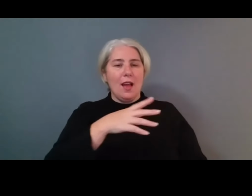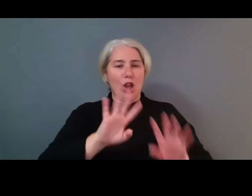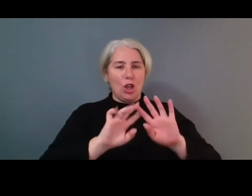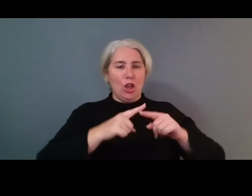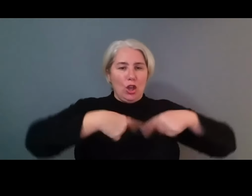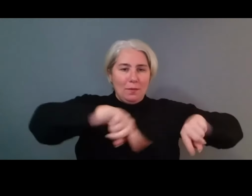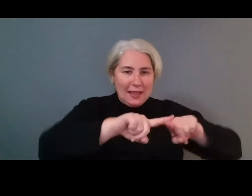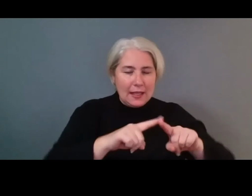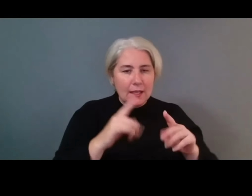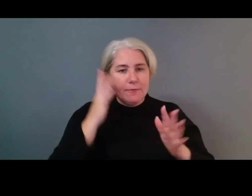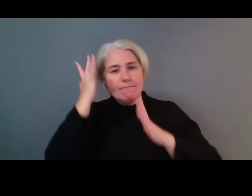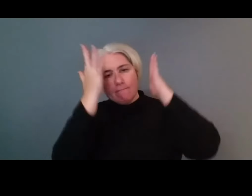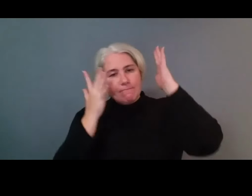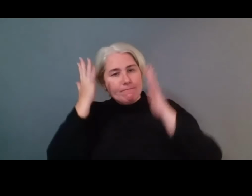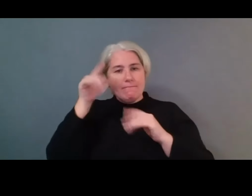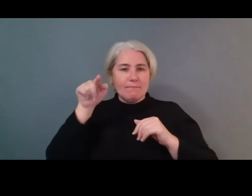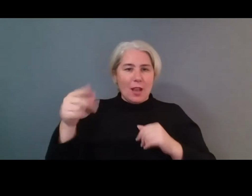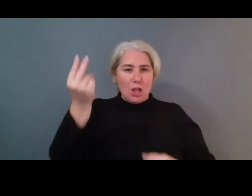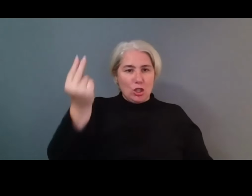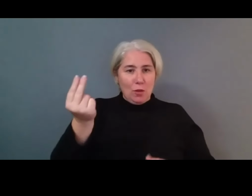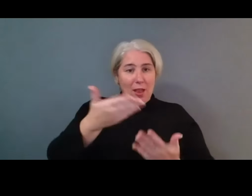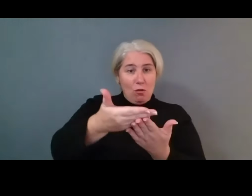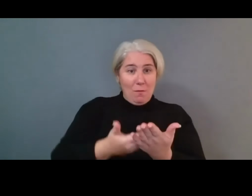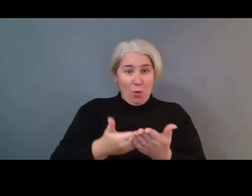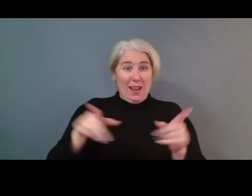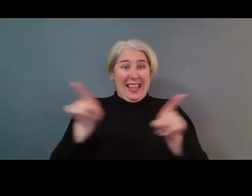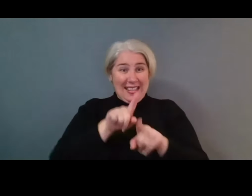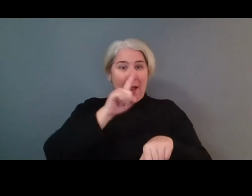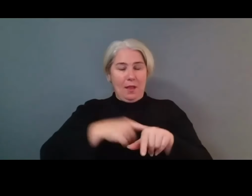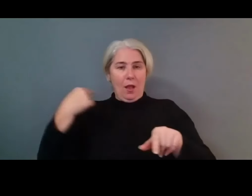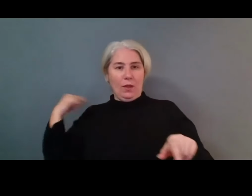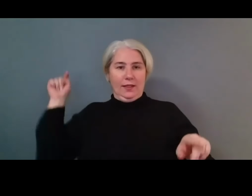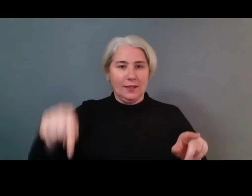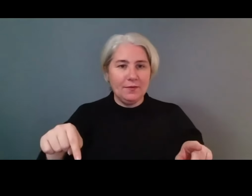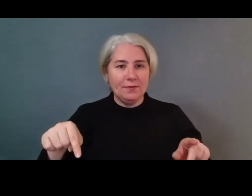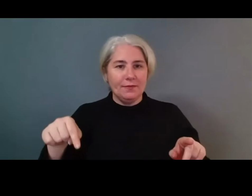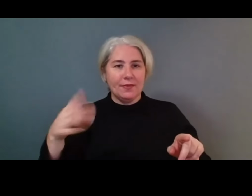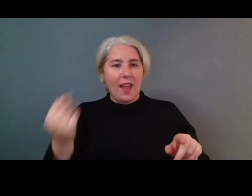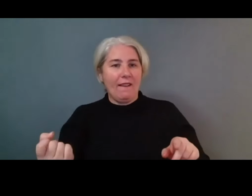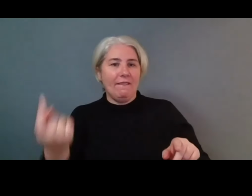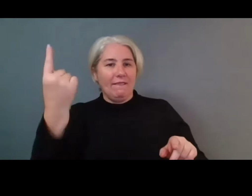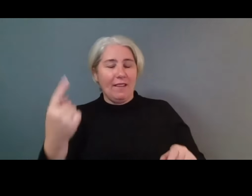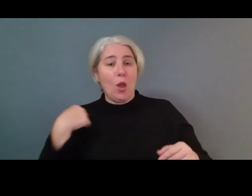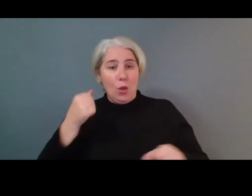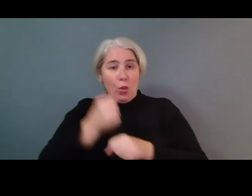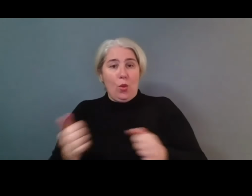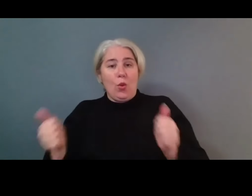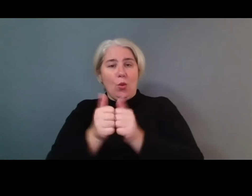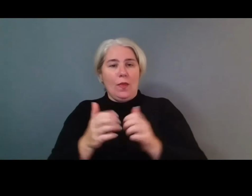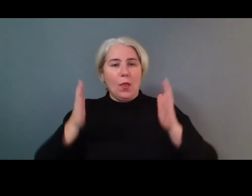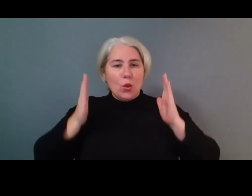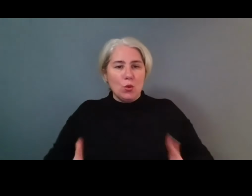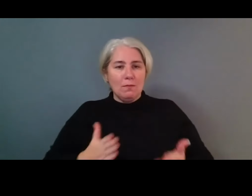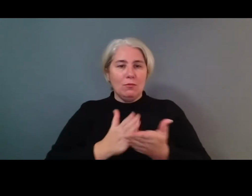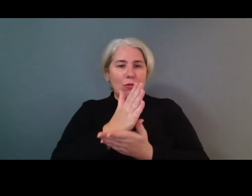That allows us the collaboration. For example, we collaborated with Human Rights Watch and Validity Foundation and